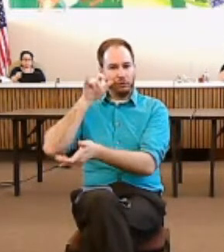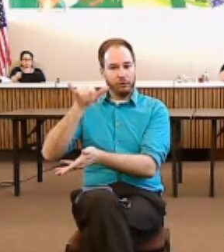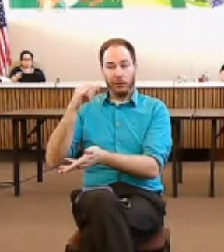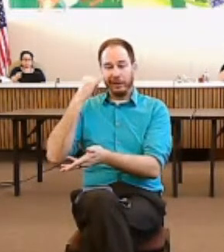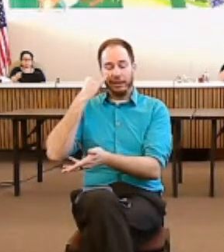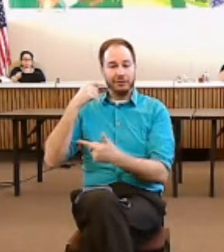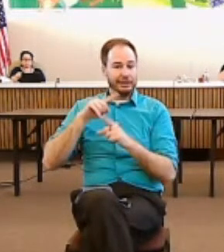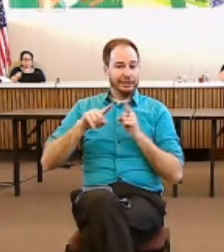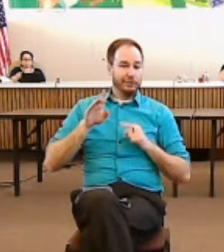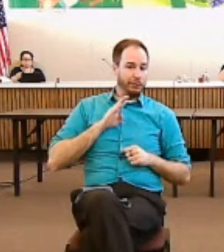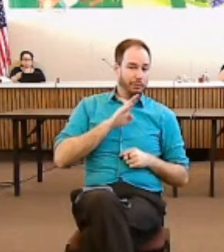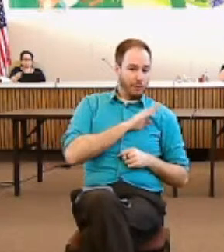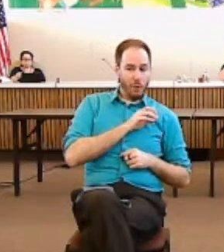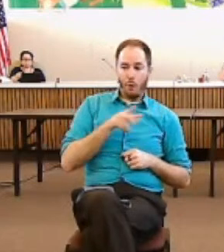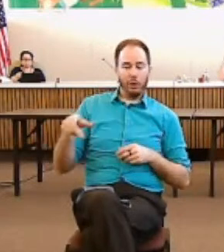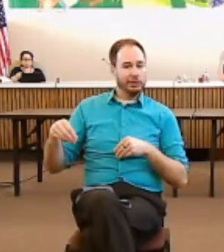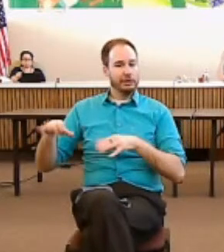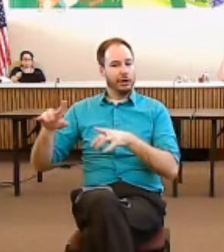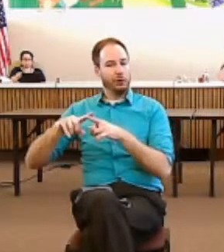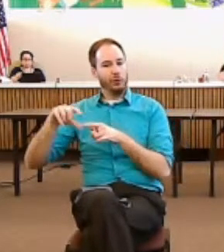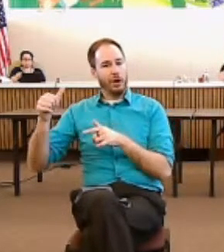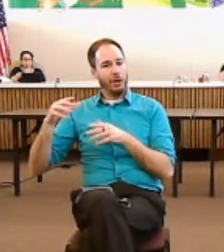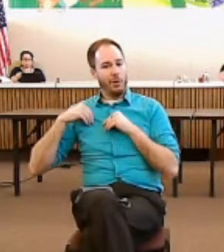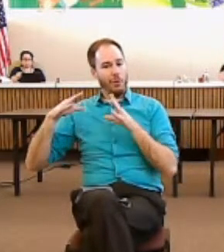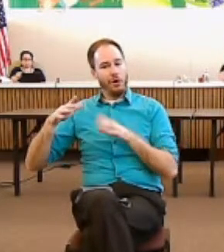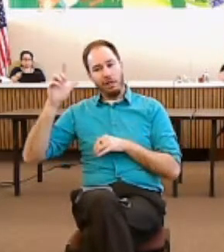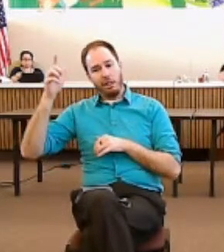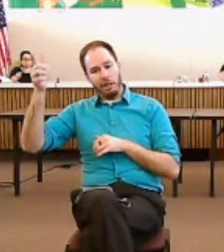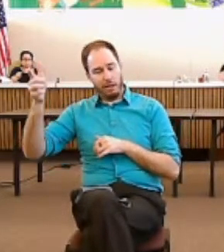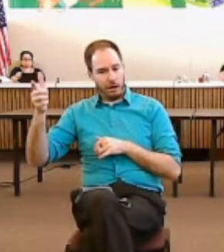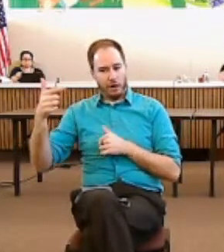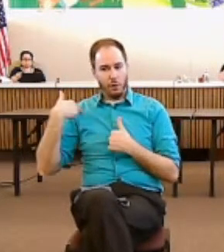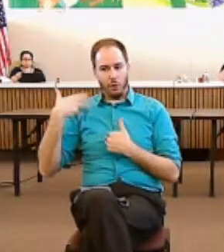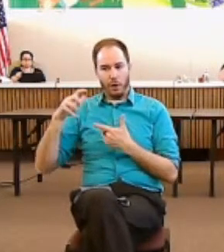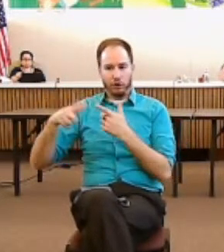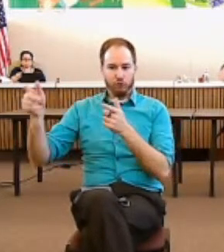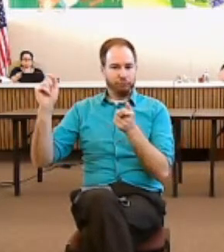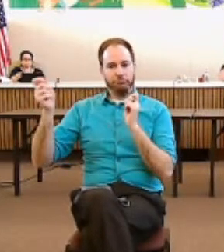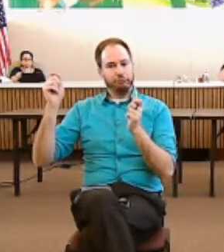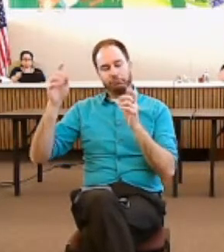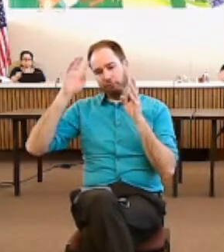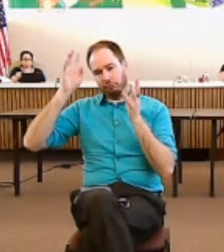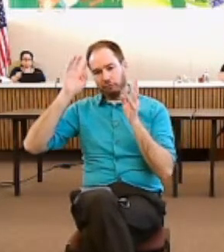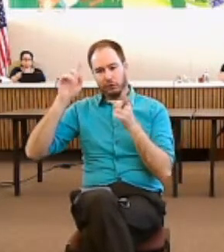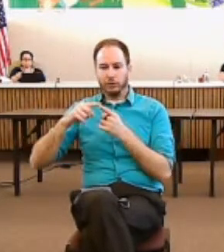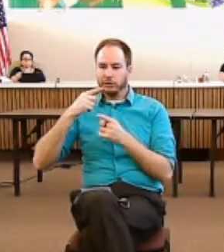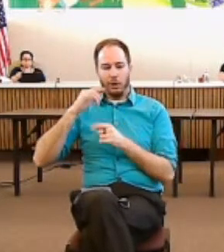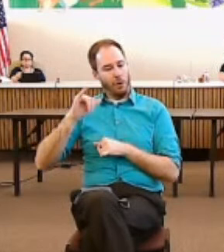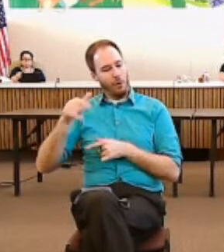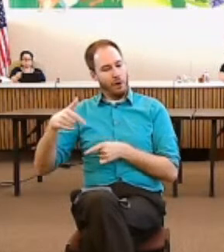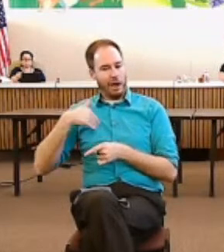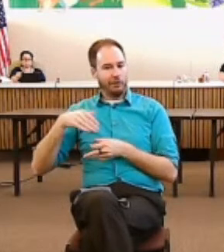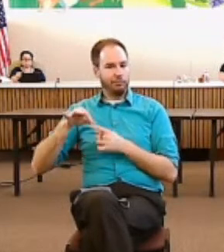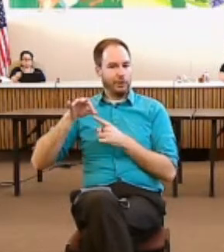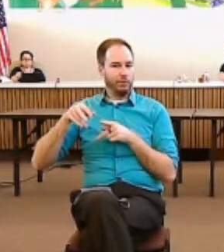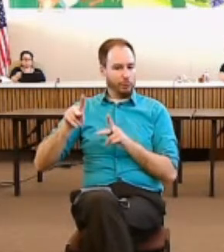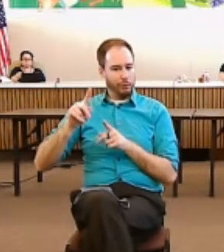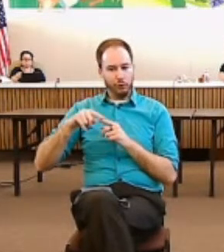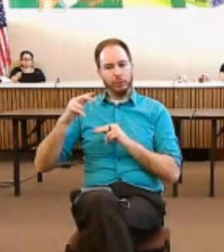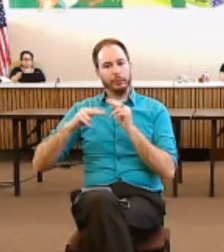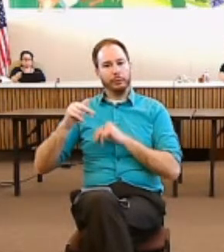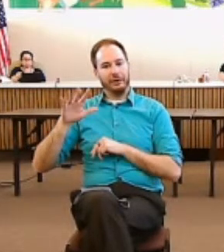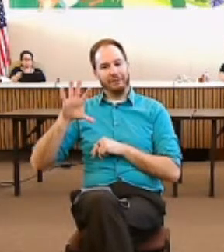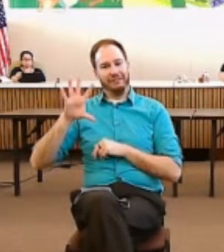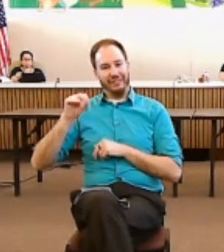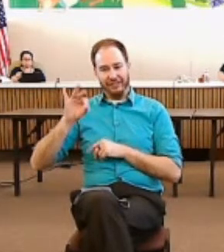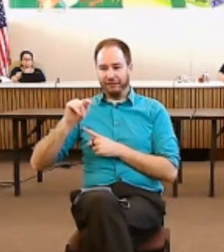the Masons ever sell this to someone else down the road, we don't want them to come back and be able to say, well, we've got a special use permit to build a 50-foot